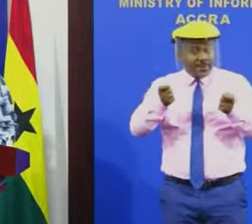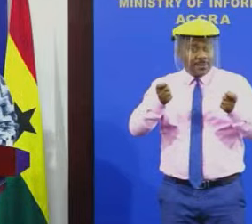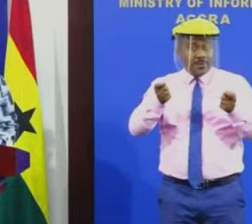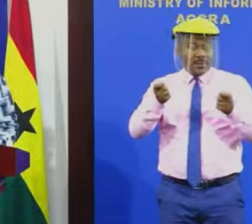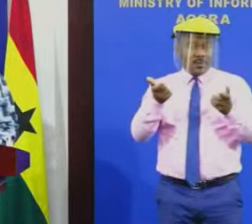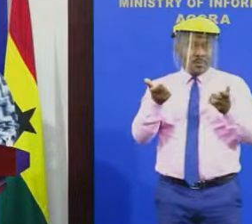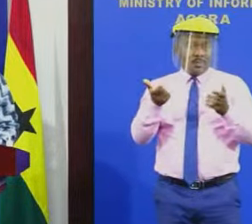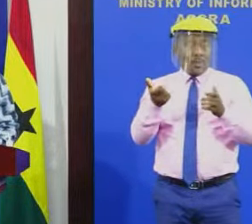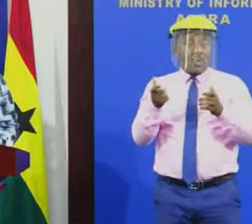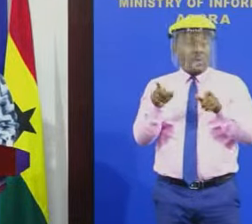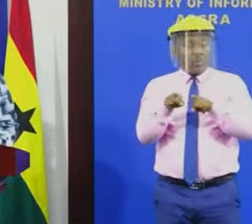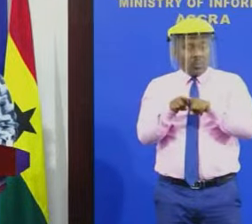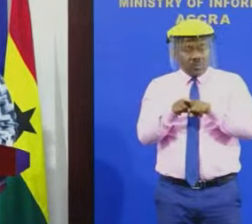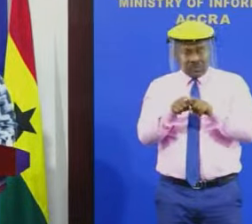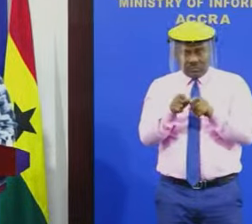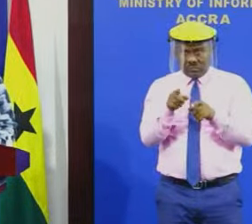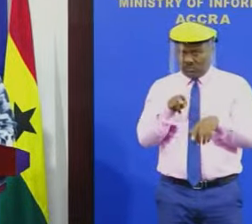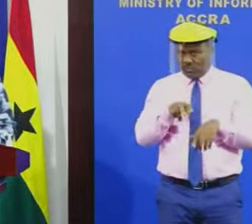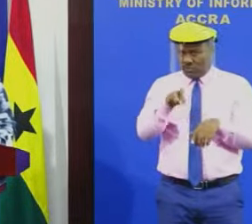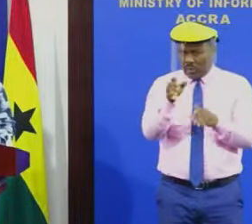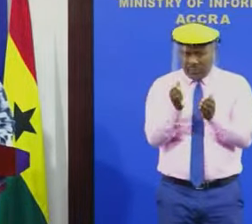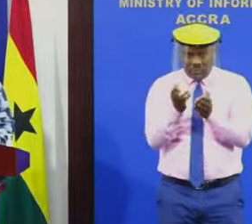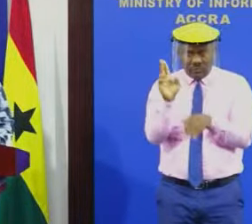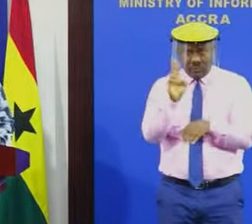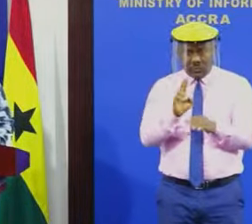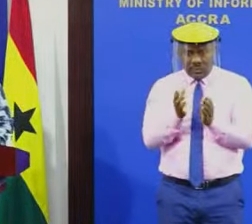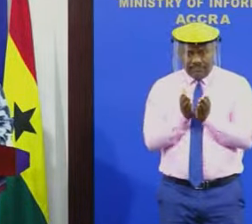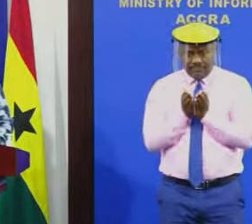inland waterways is safe.